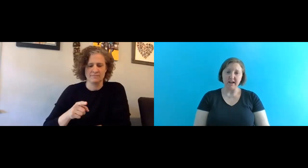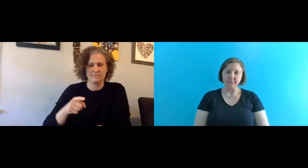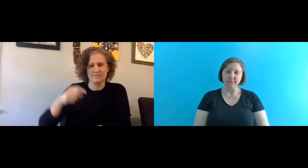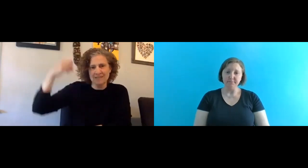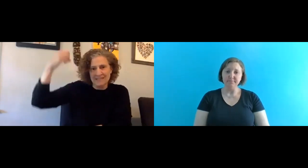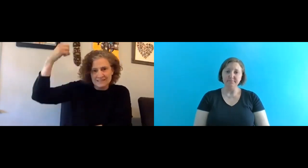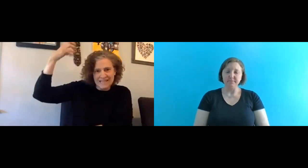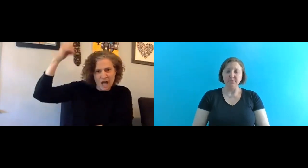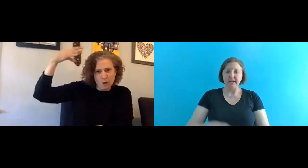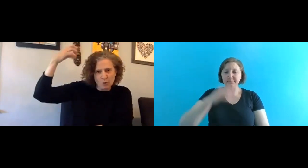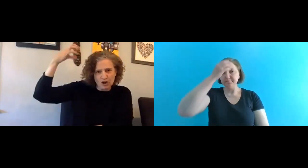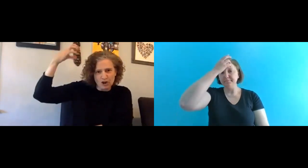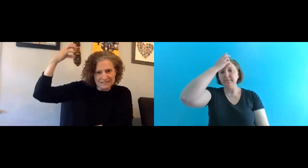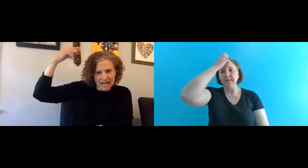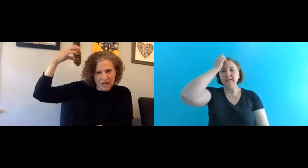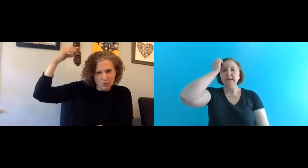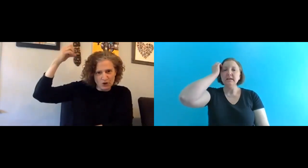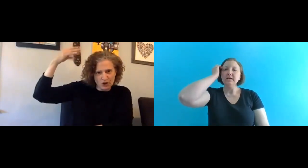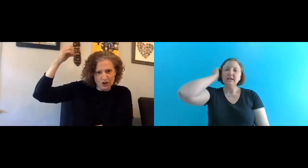Okay.